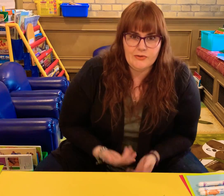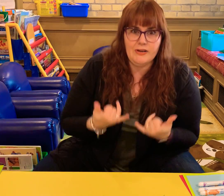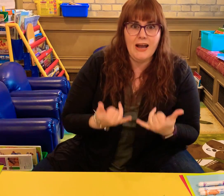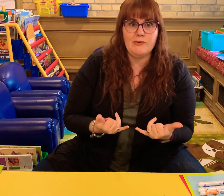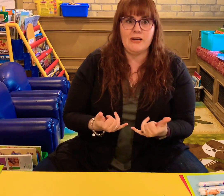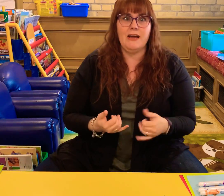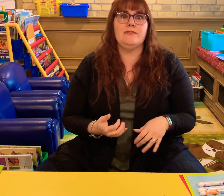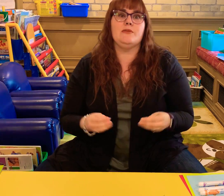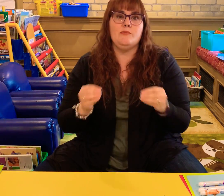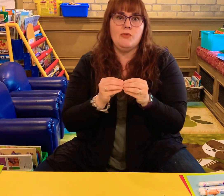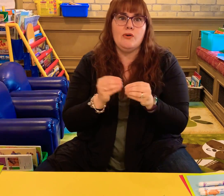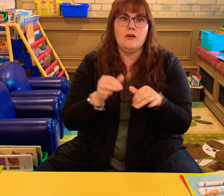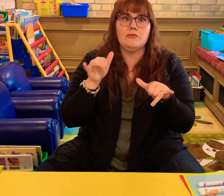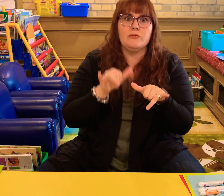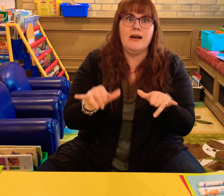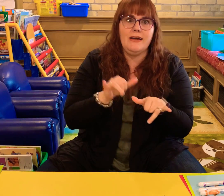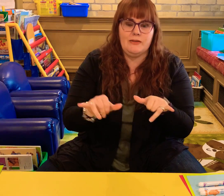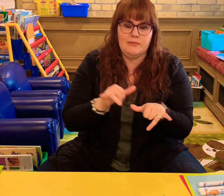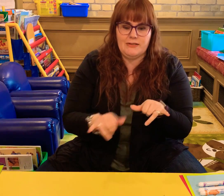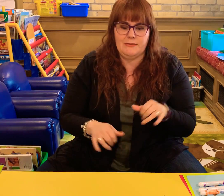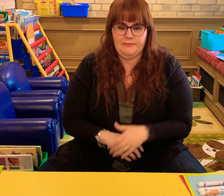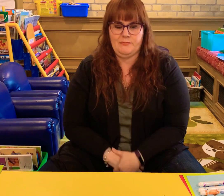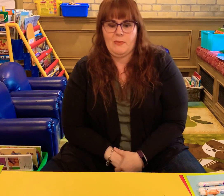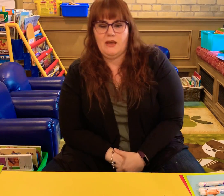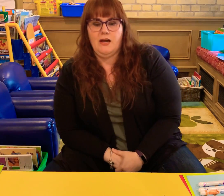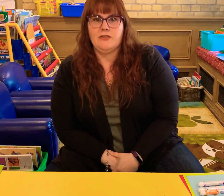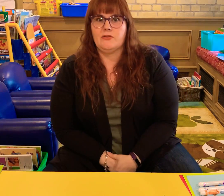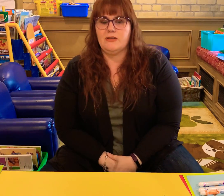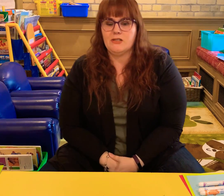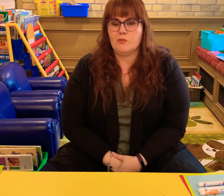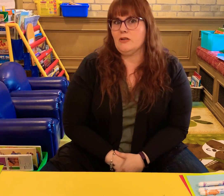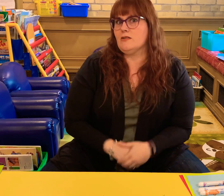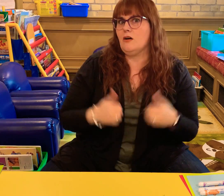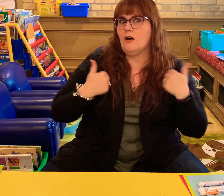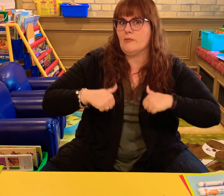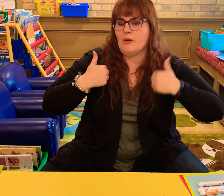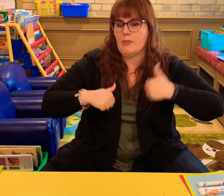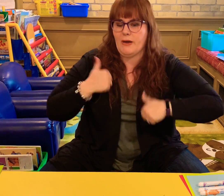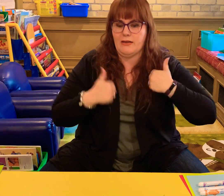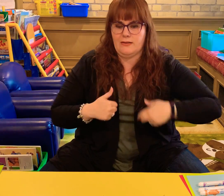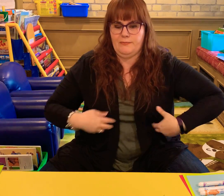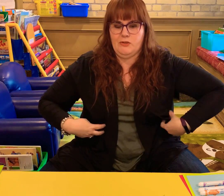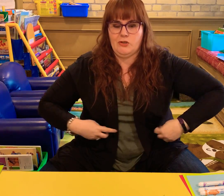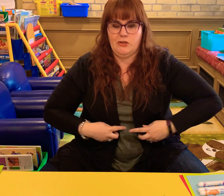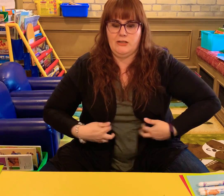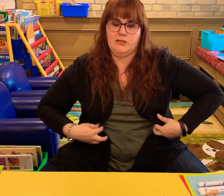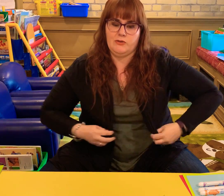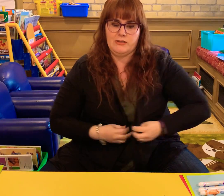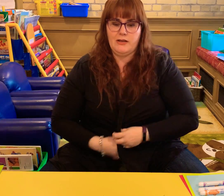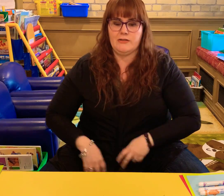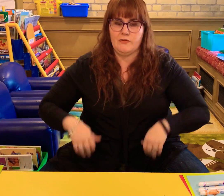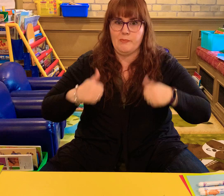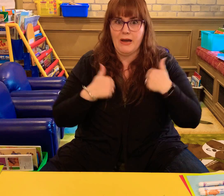now we're going to have some more rhymes. So this one is all about the bath. So you need to know the signs for bath.